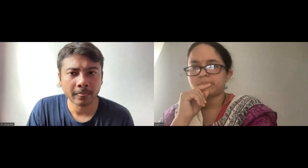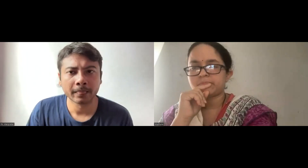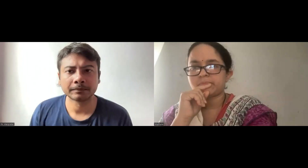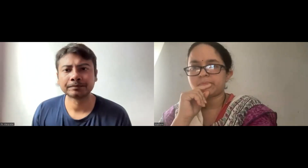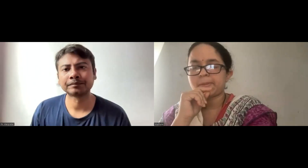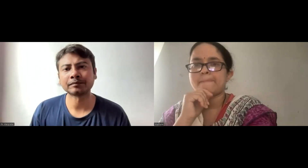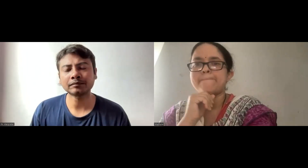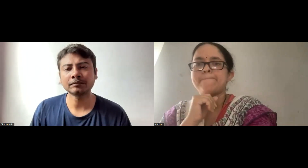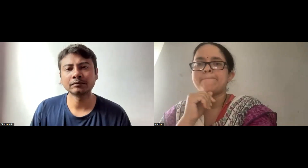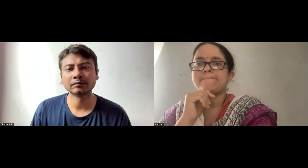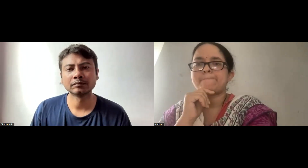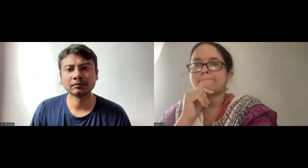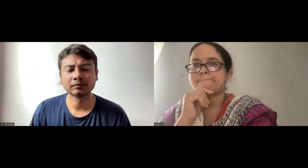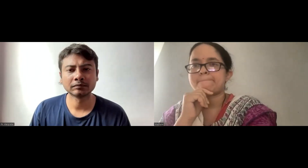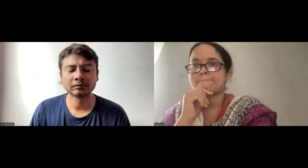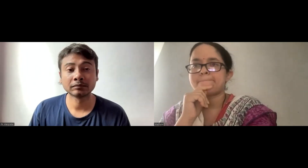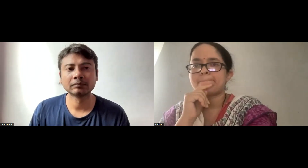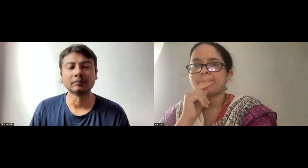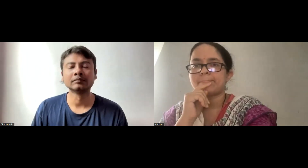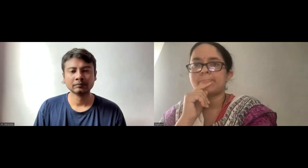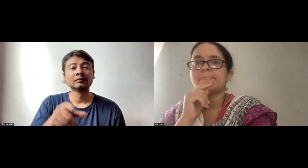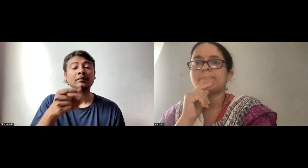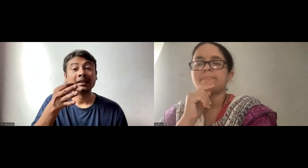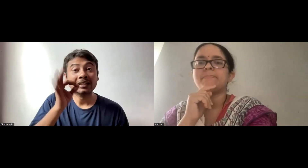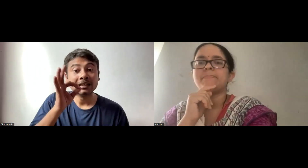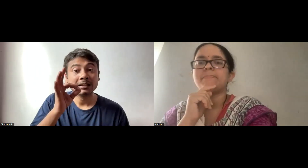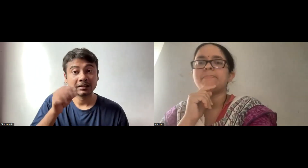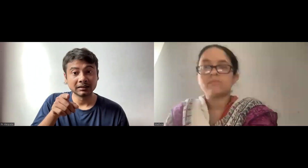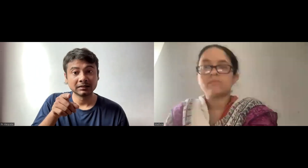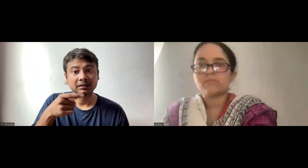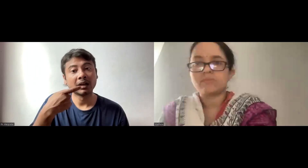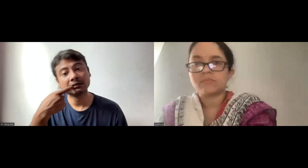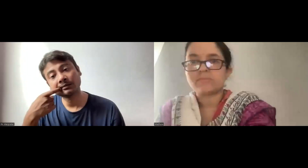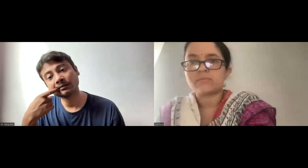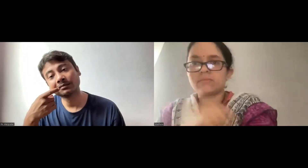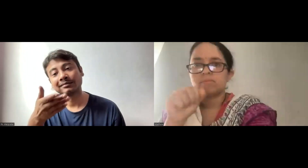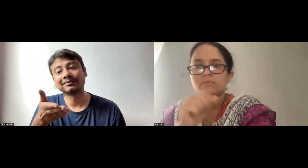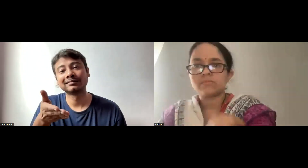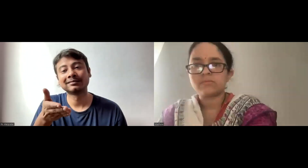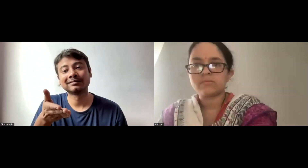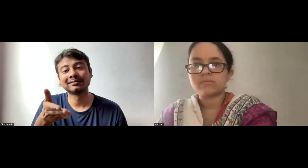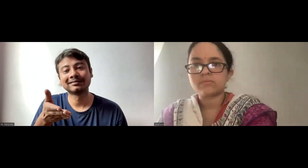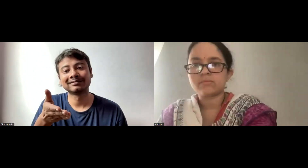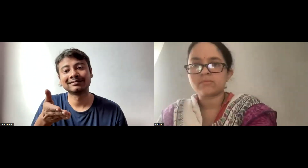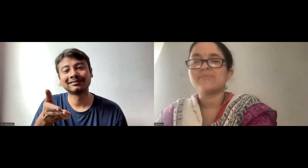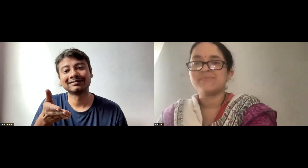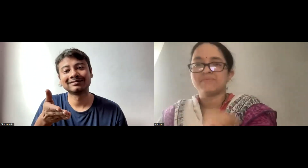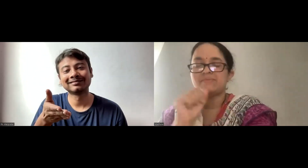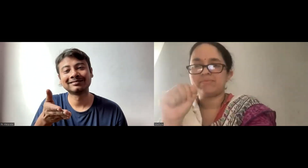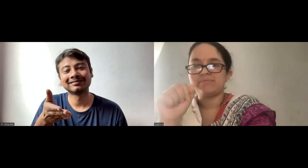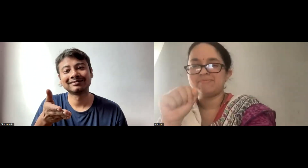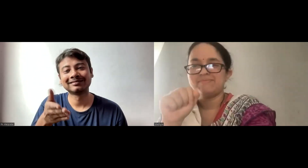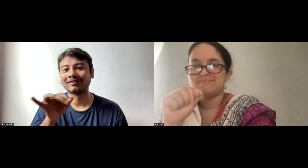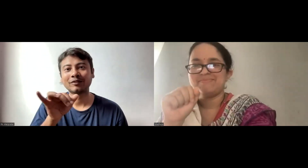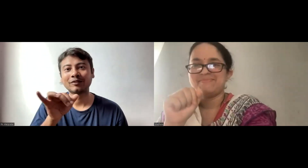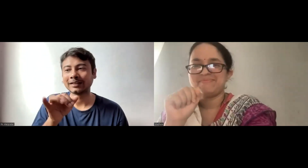an addiction actually. Why do people early morning when they get up, they need their cup of tea? Why? What they get so desperate,